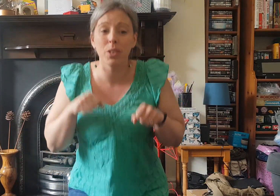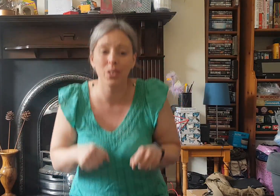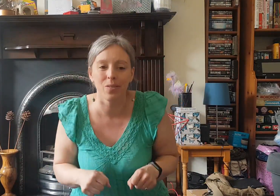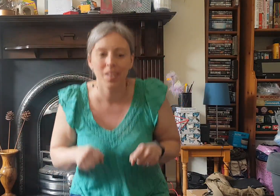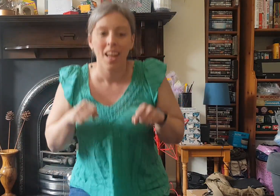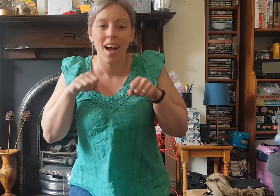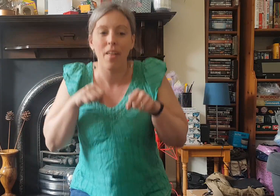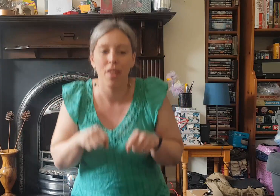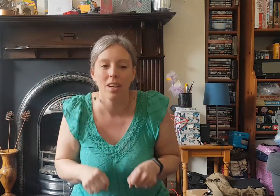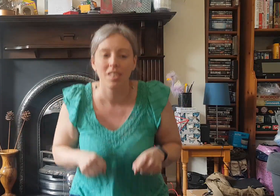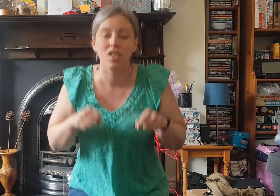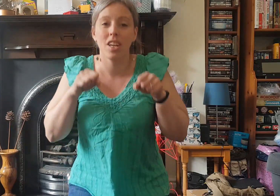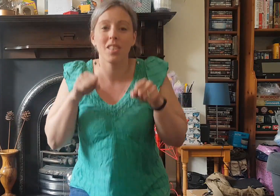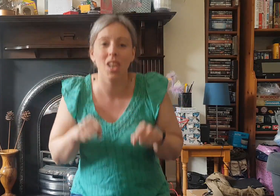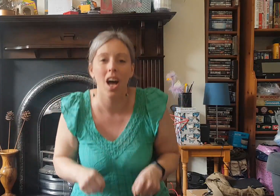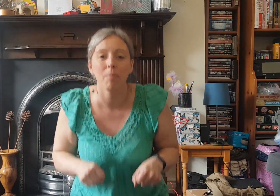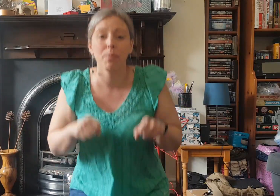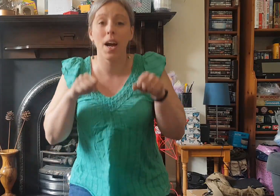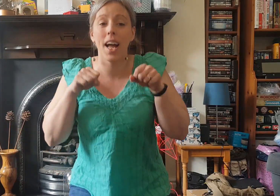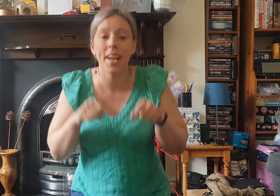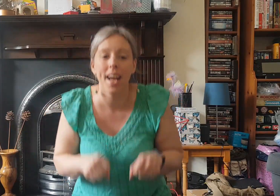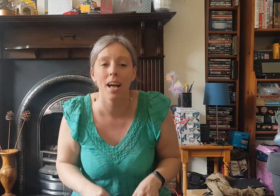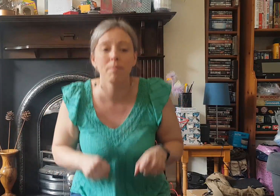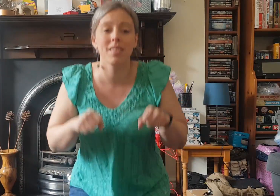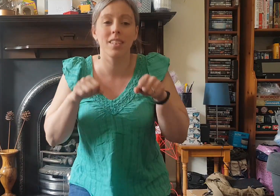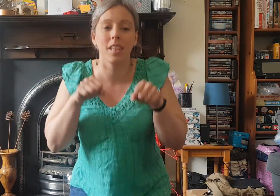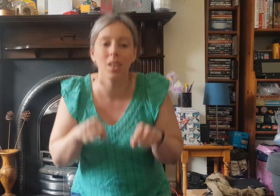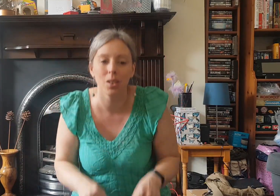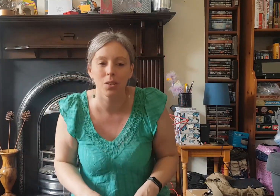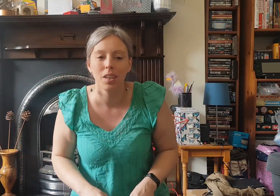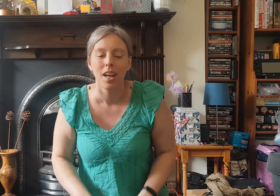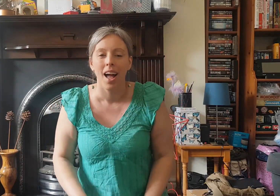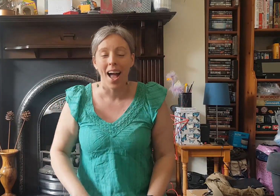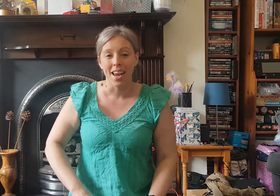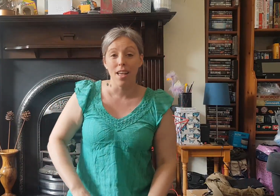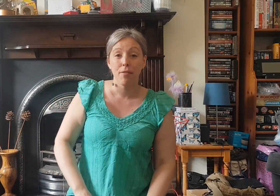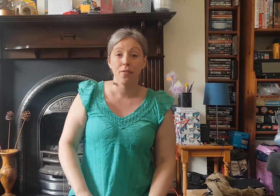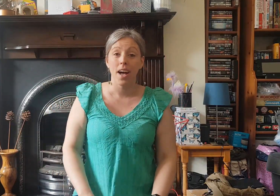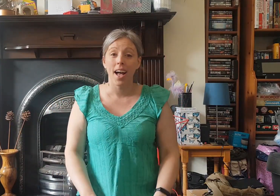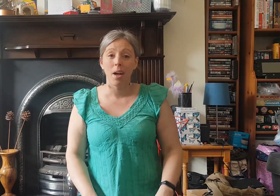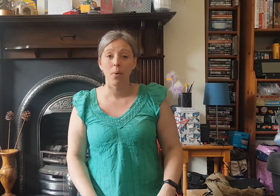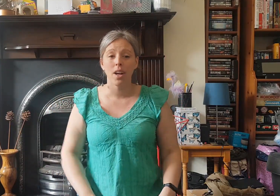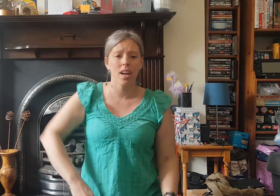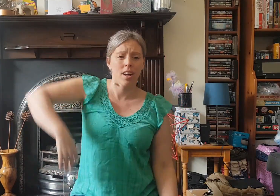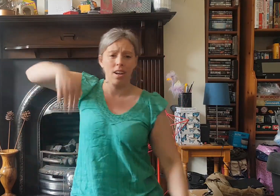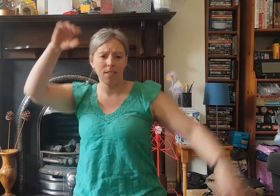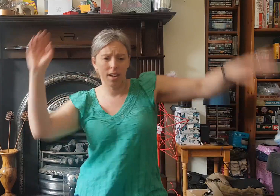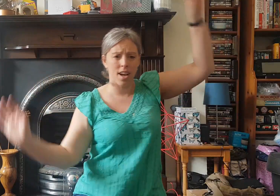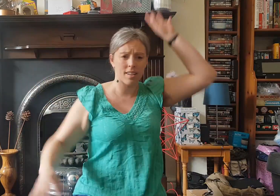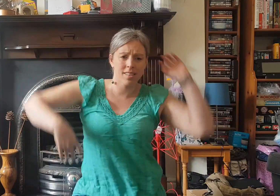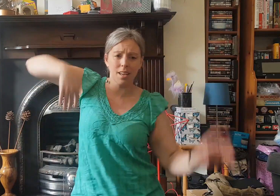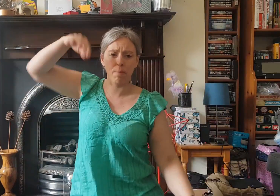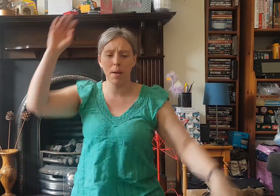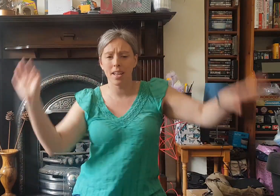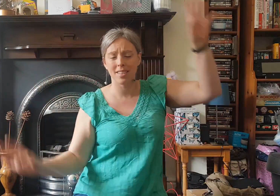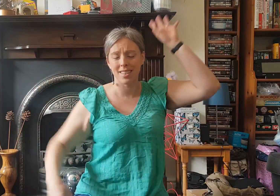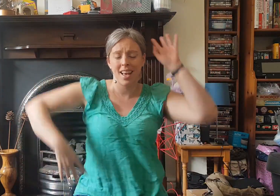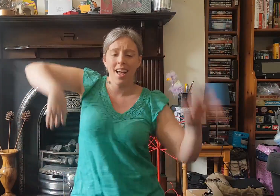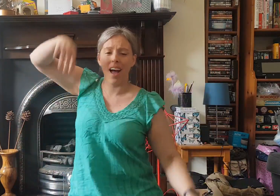i'd just hop right up to you and if i were an octopus and